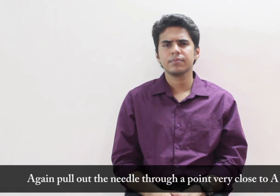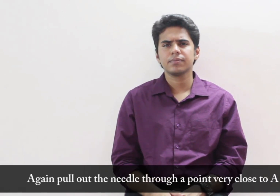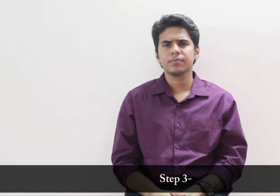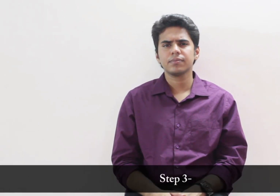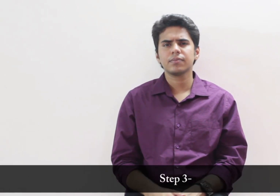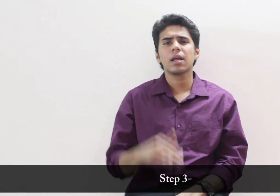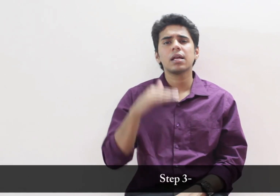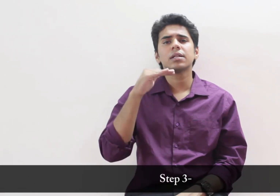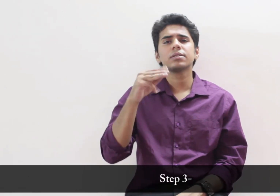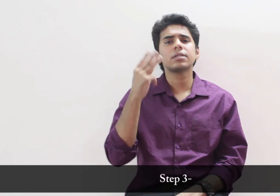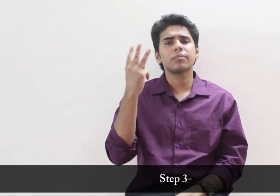Step 3.